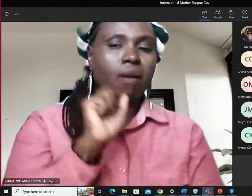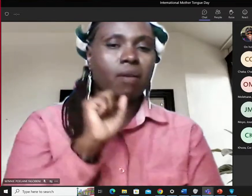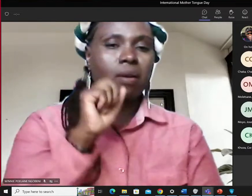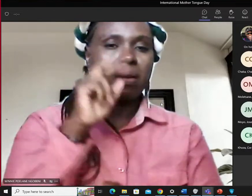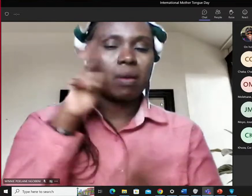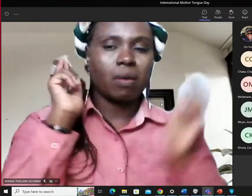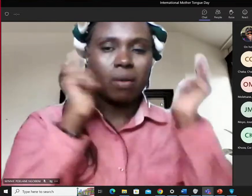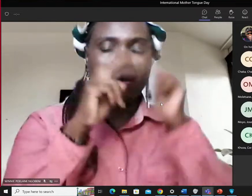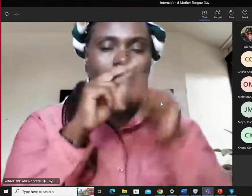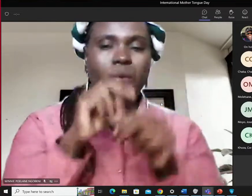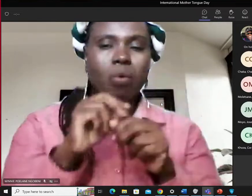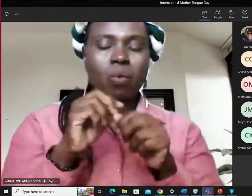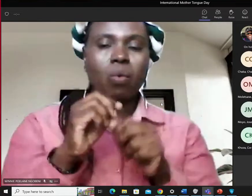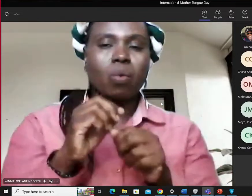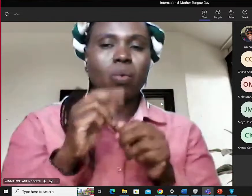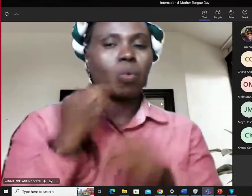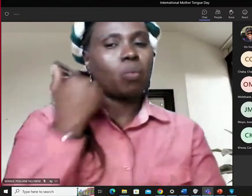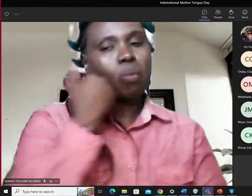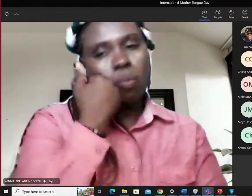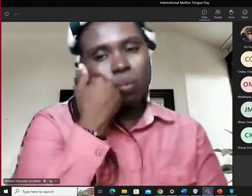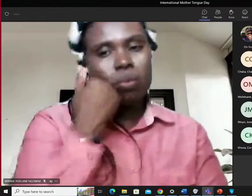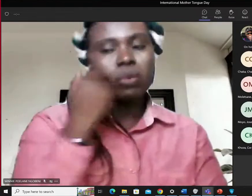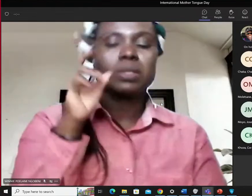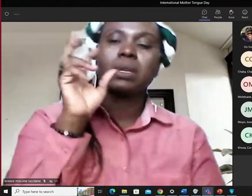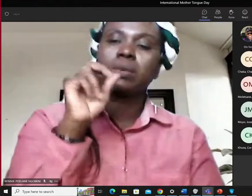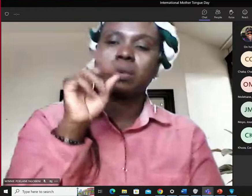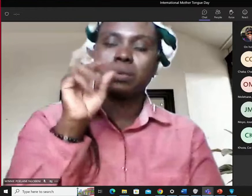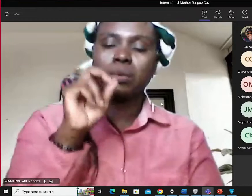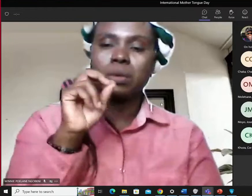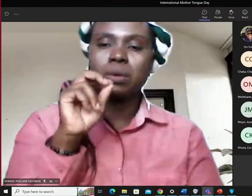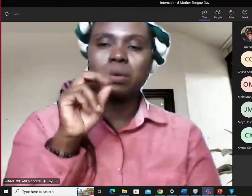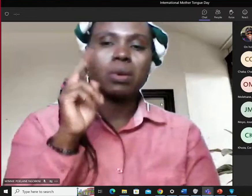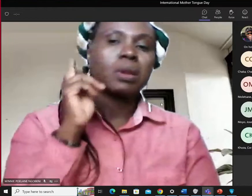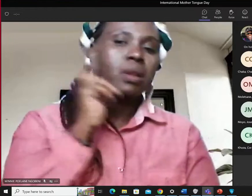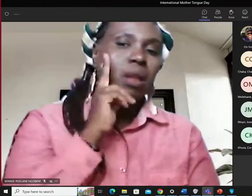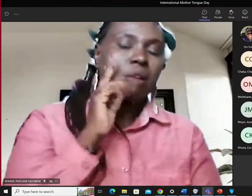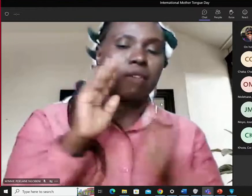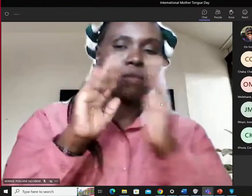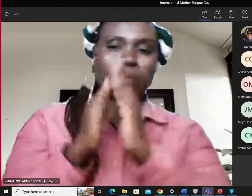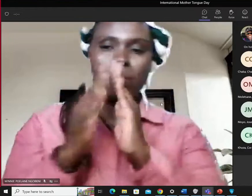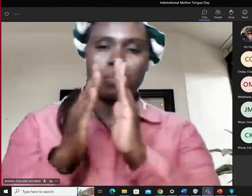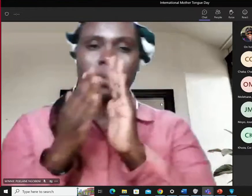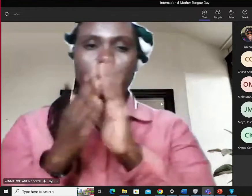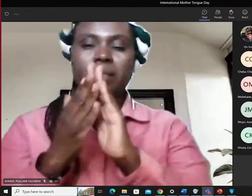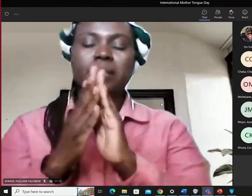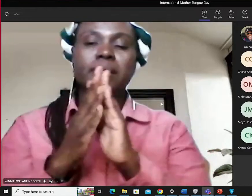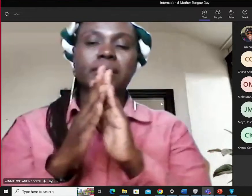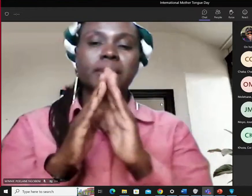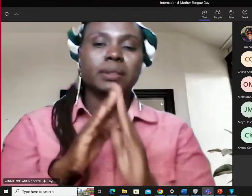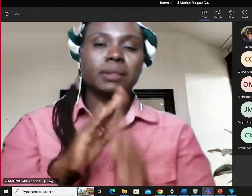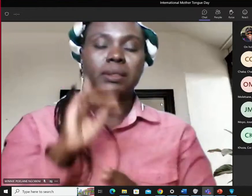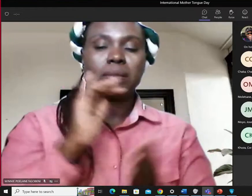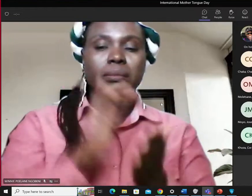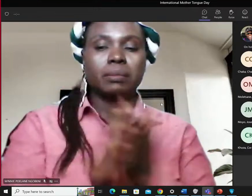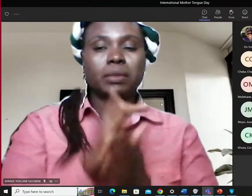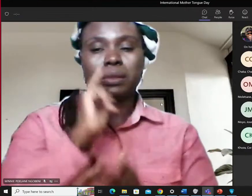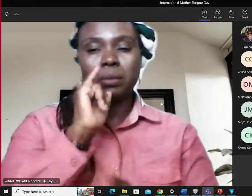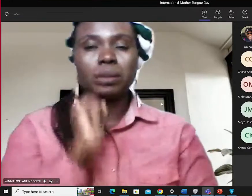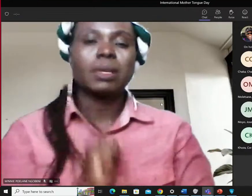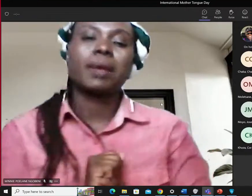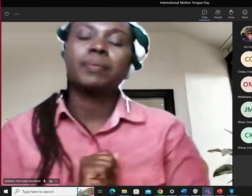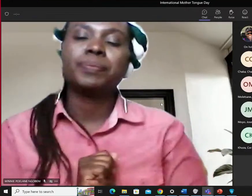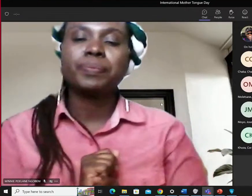December 2020 and is a member of the deaf community in Pretoria. She studied linguistics for